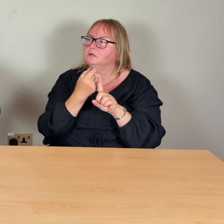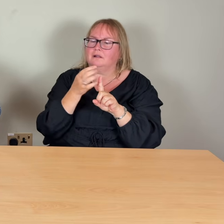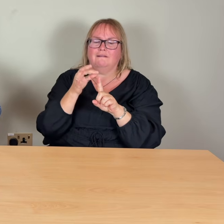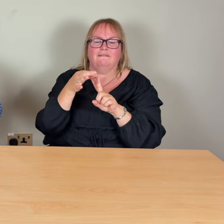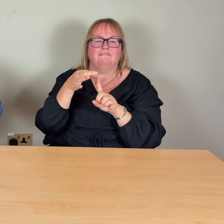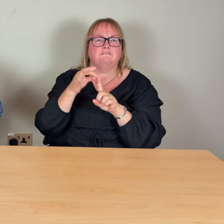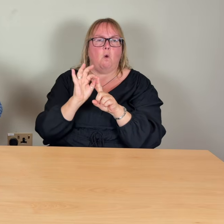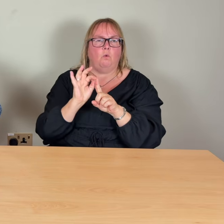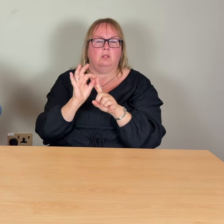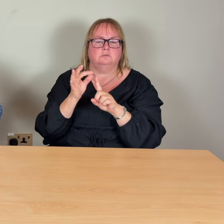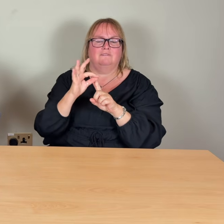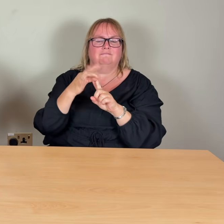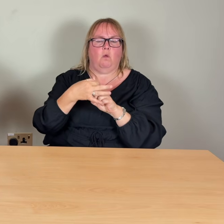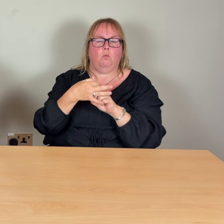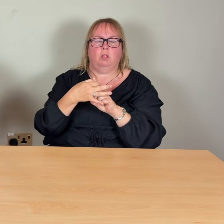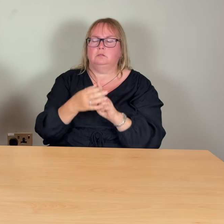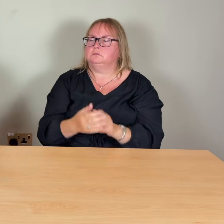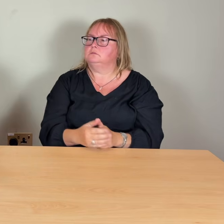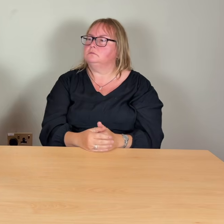fold them back down.